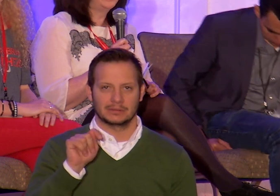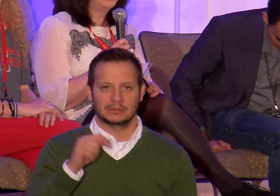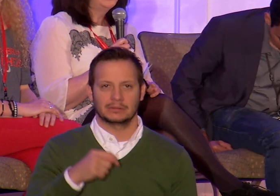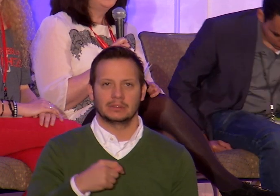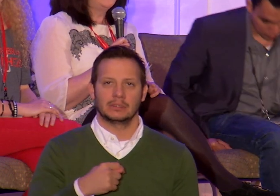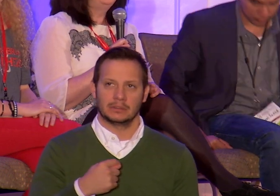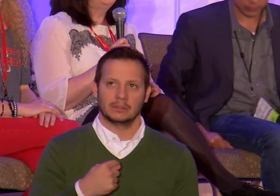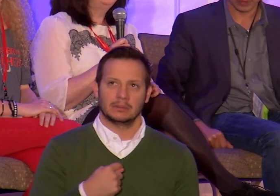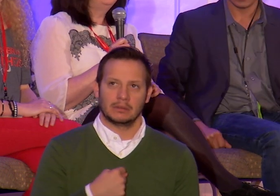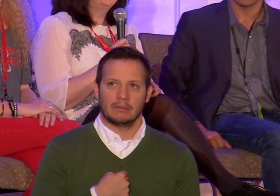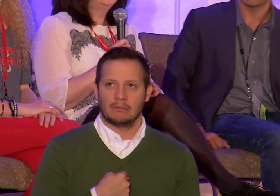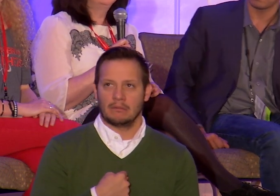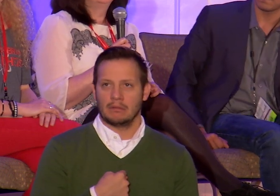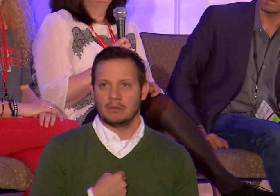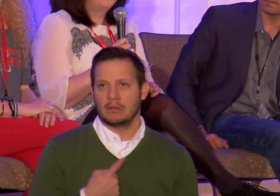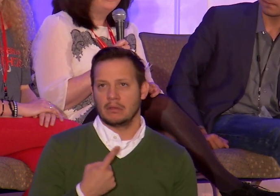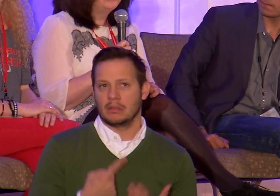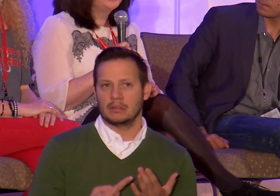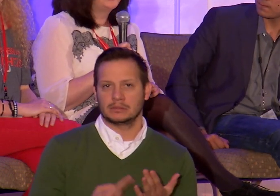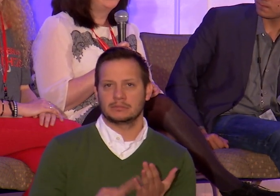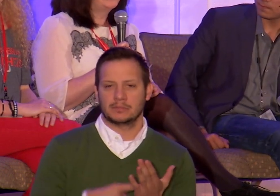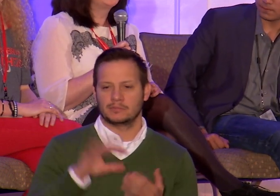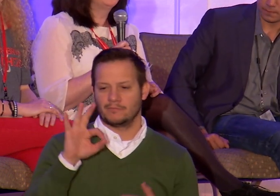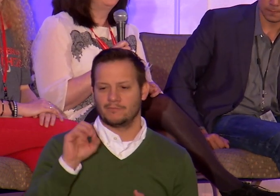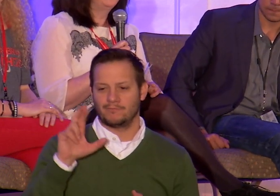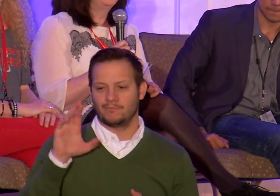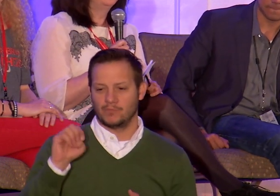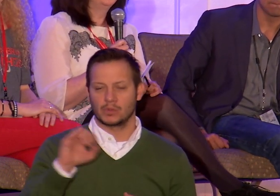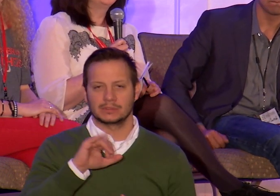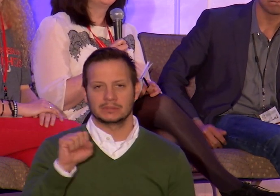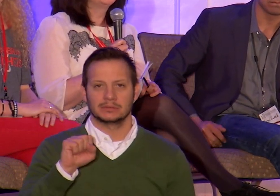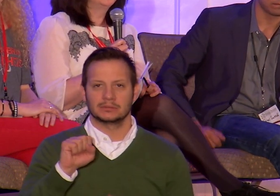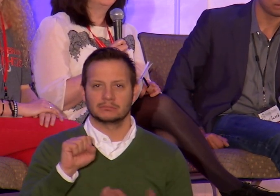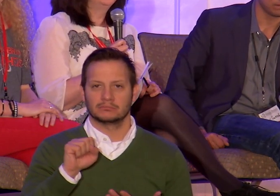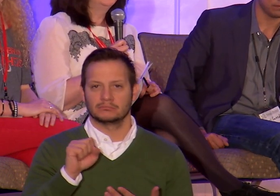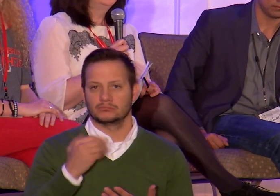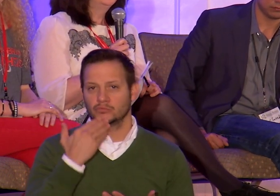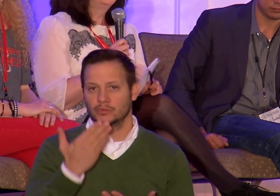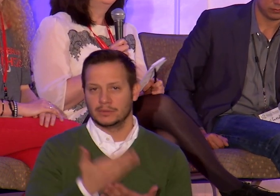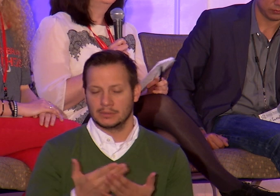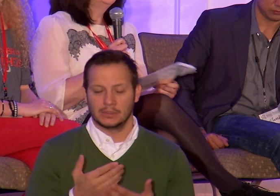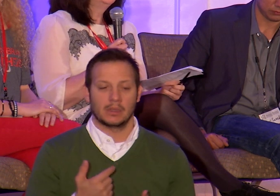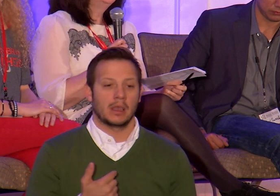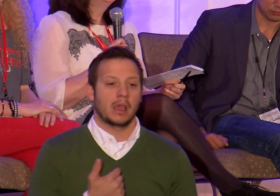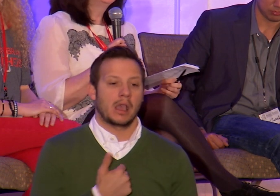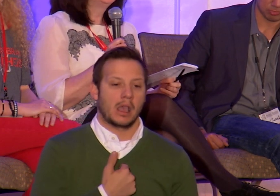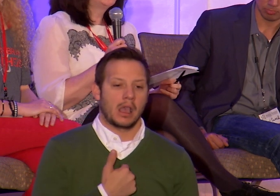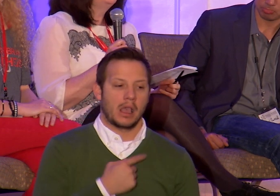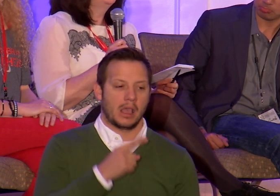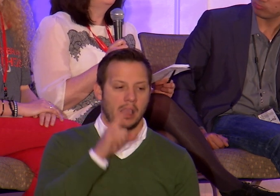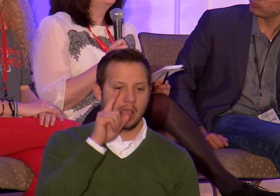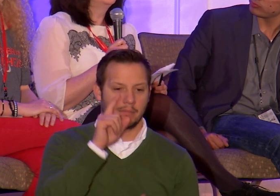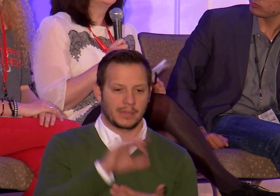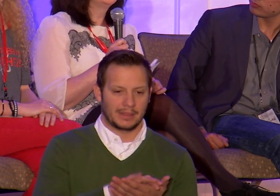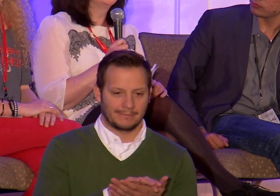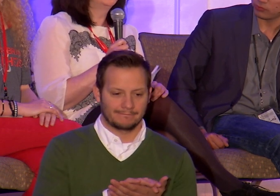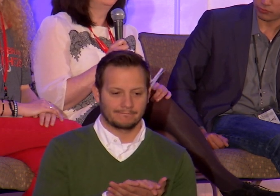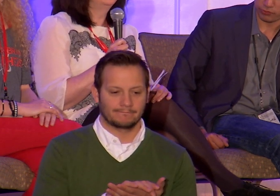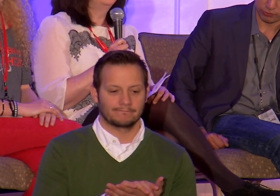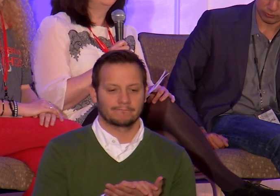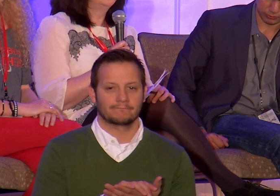bad thing. I believe in revolutionary action of people, which is a type of